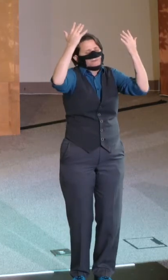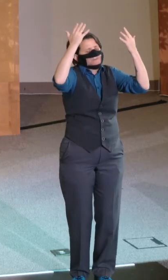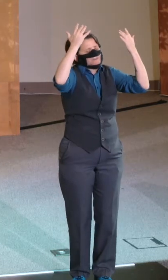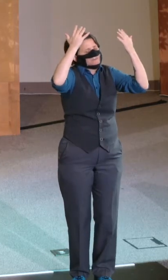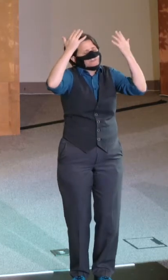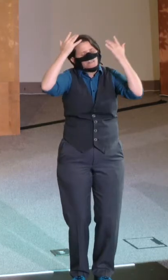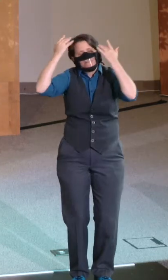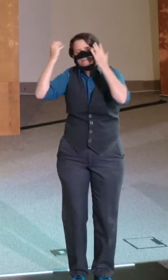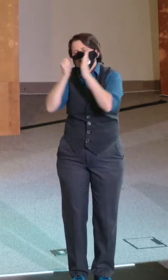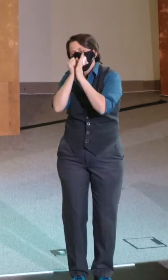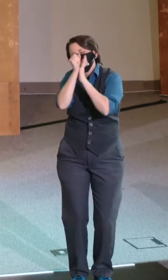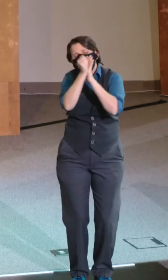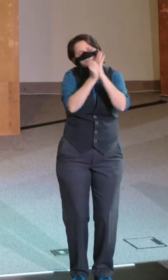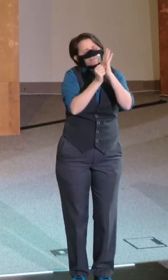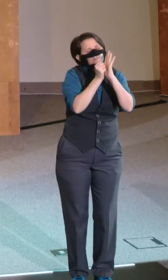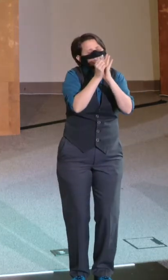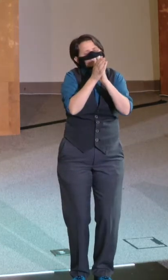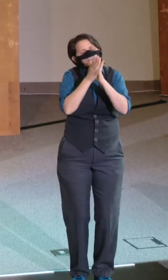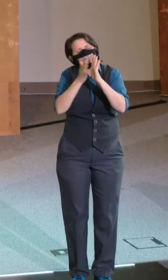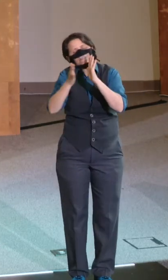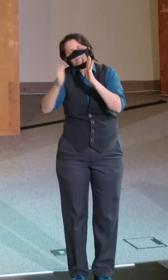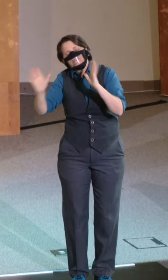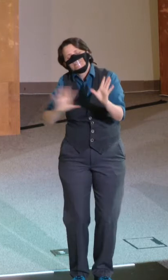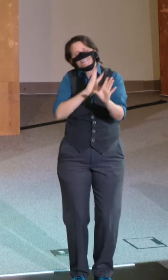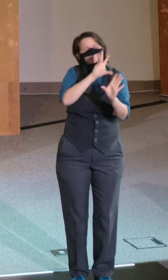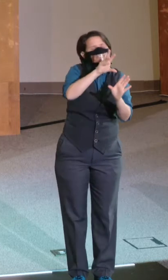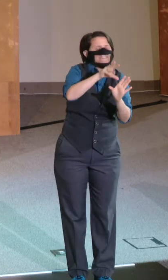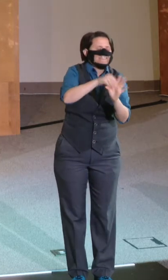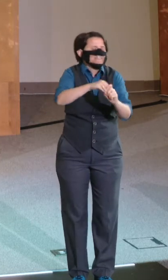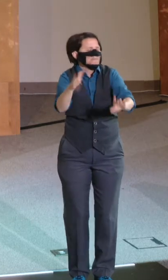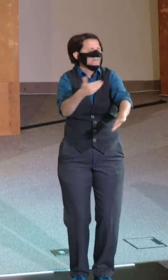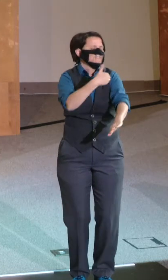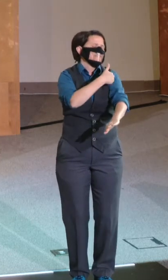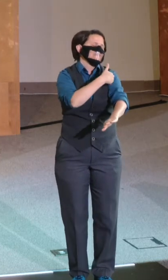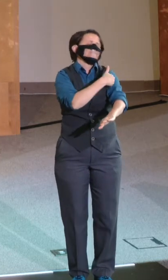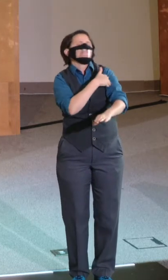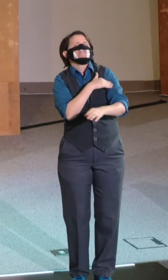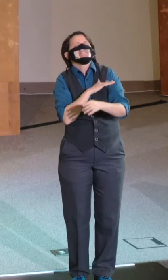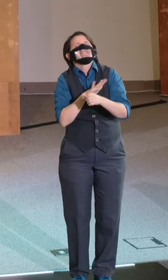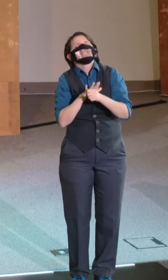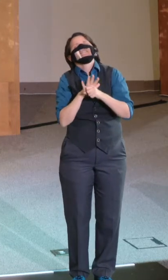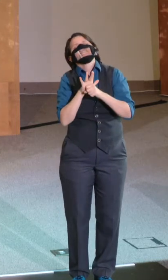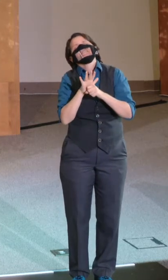way. It's a season of power and prosperity.